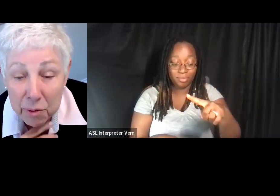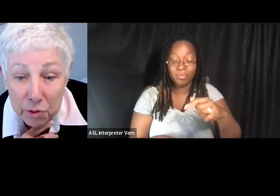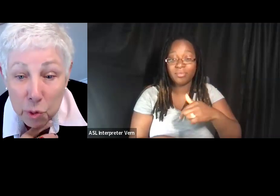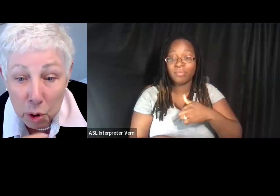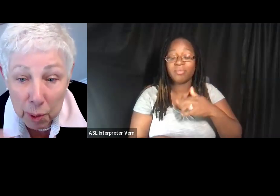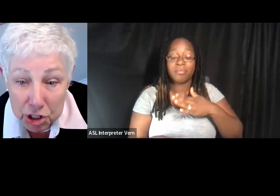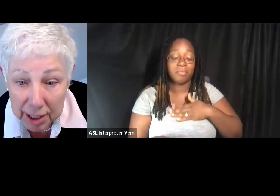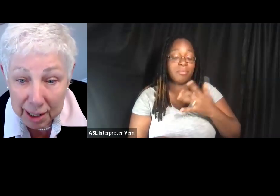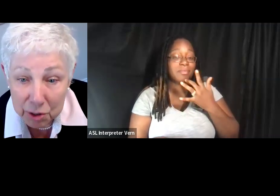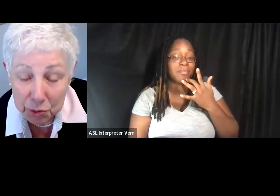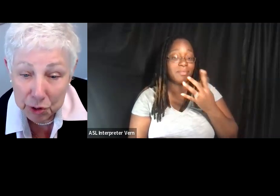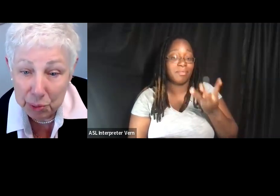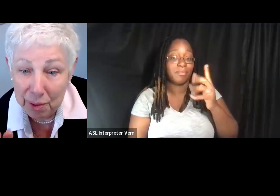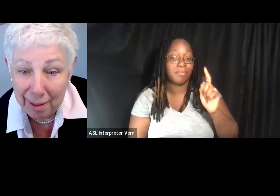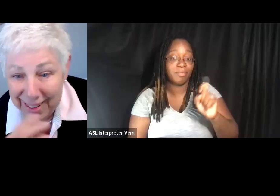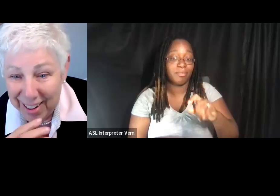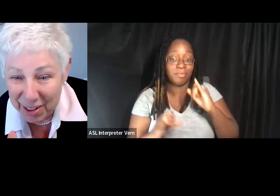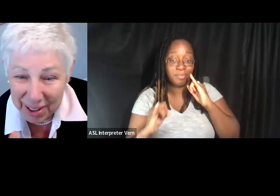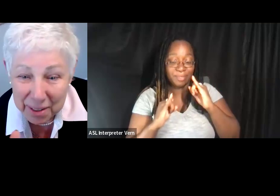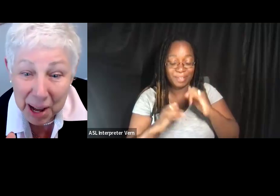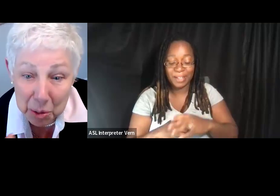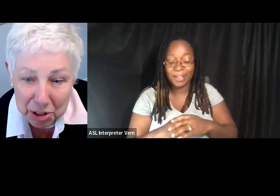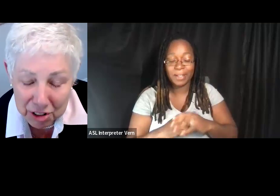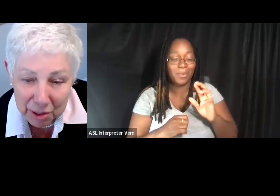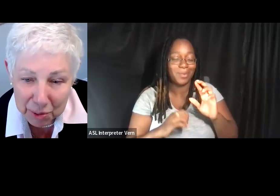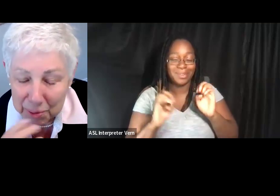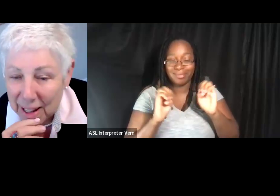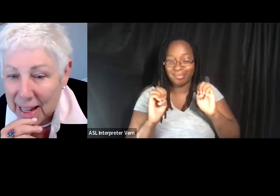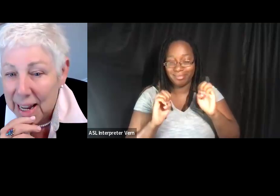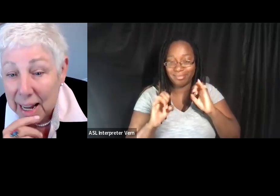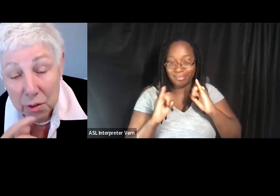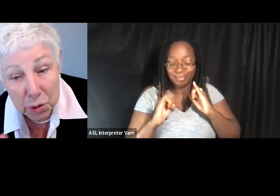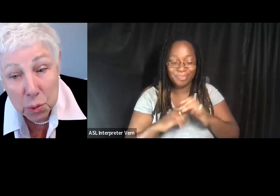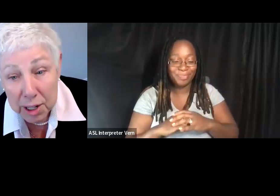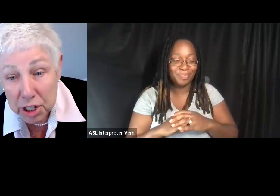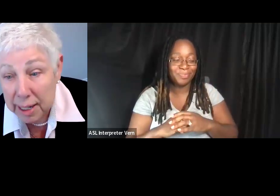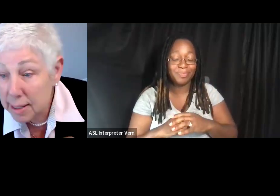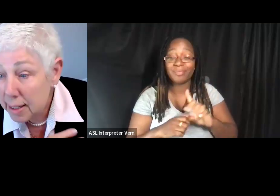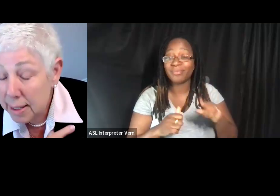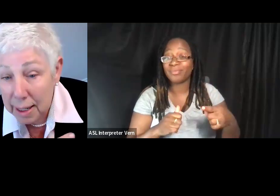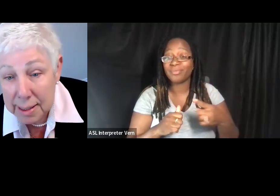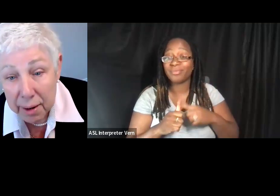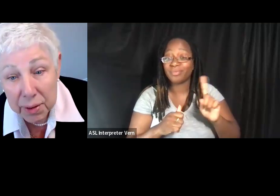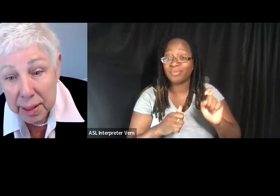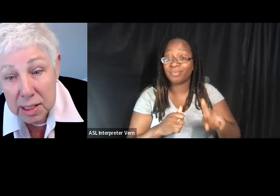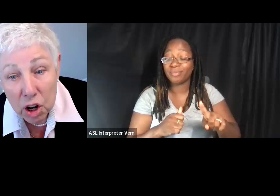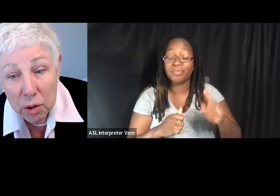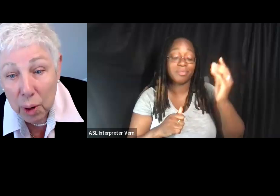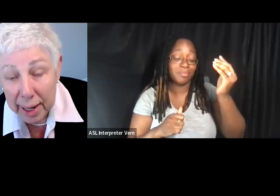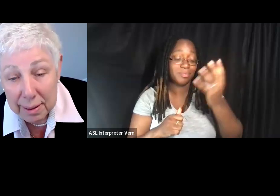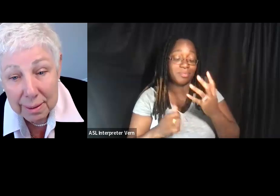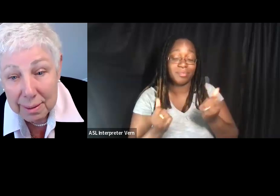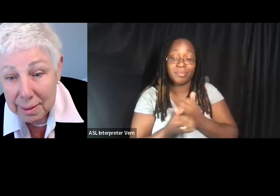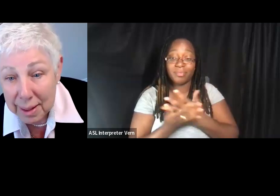my favorite 4-question interview or evaluation interview. And the first question is, tell us everything that's